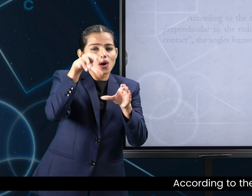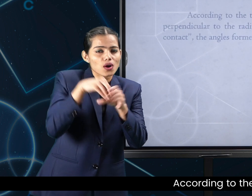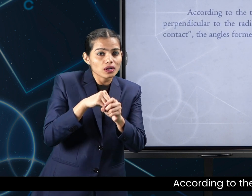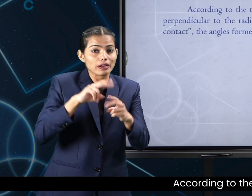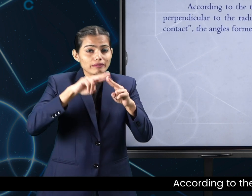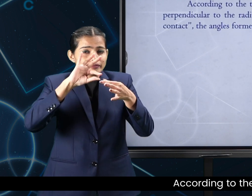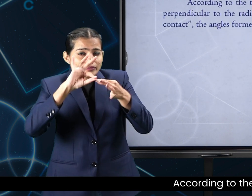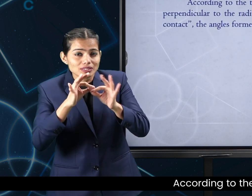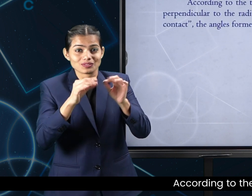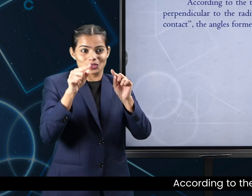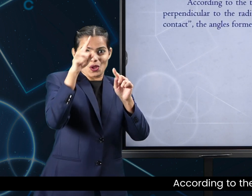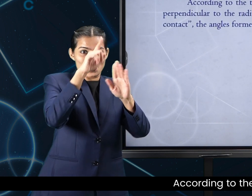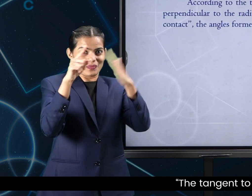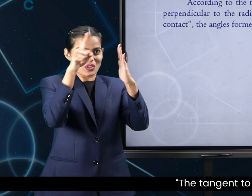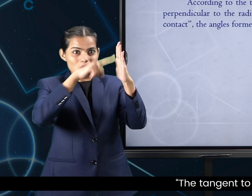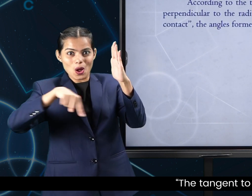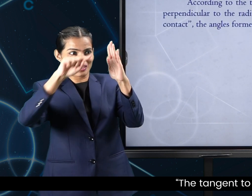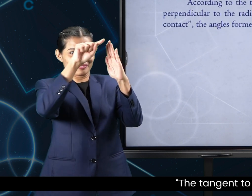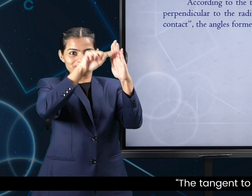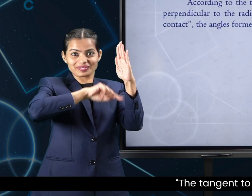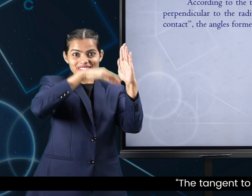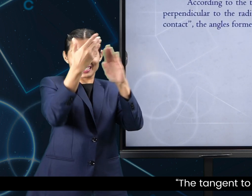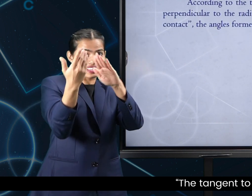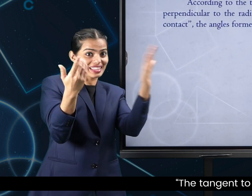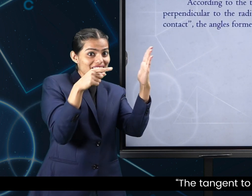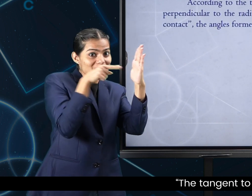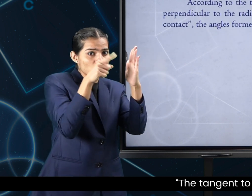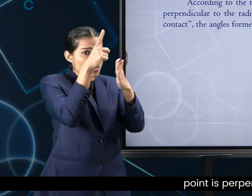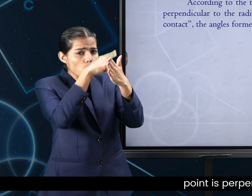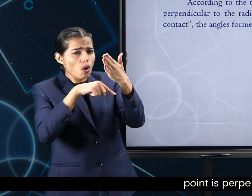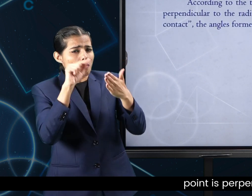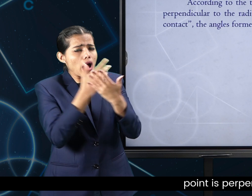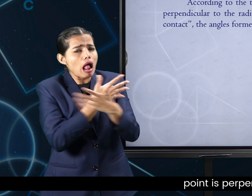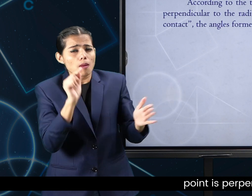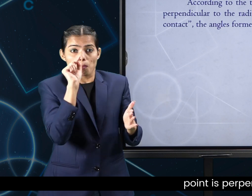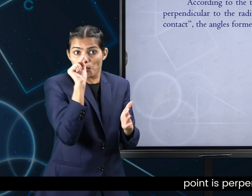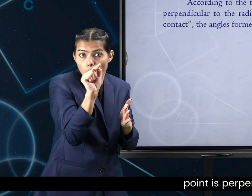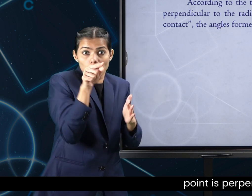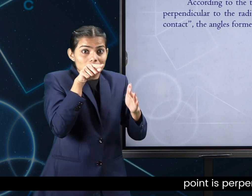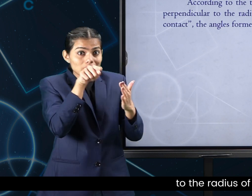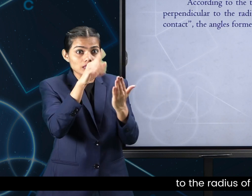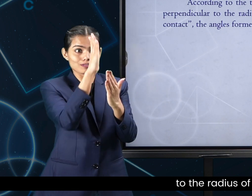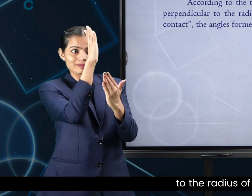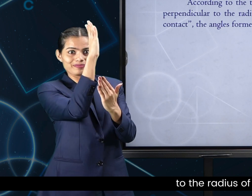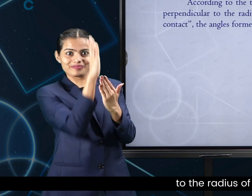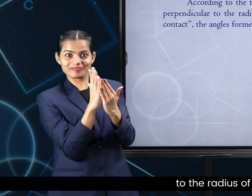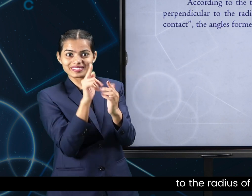According to the theorem, the tangent to the circle at any point is perpendicular to the radius of the